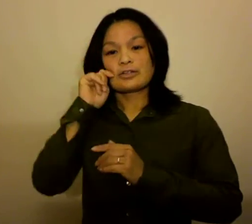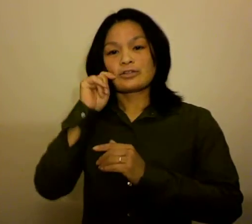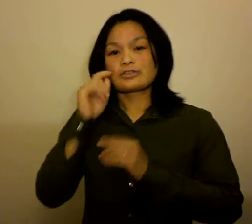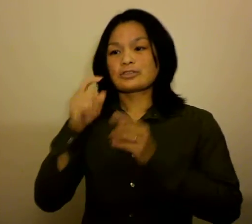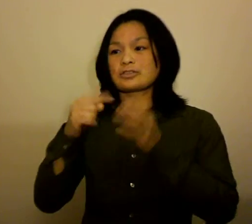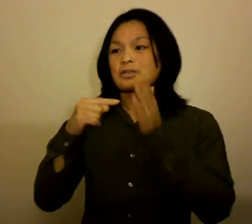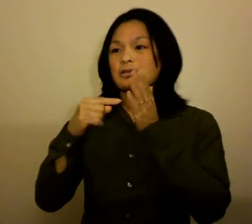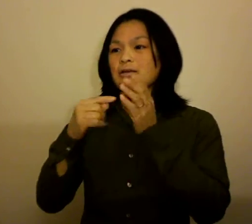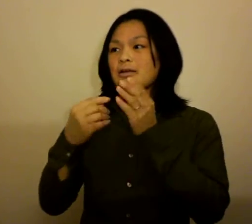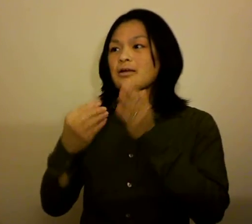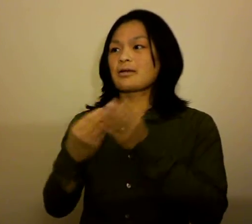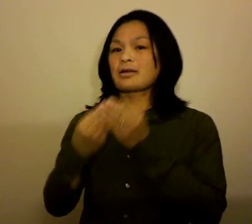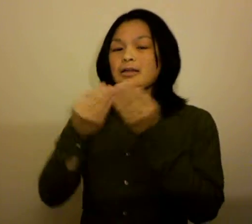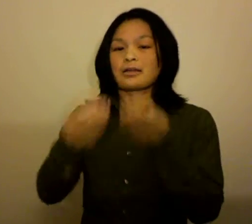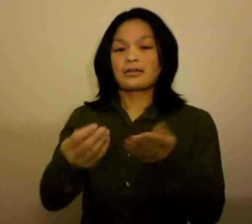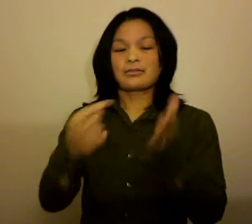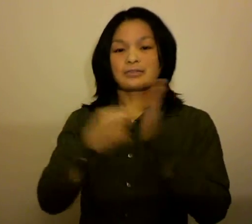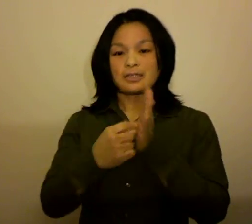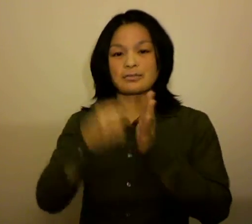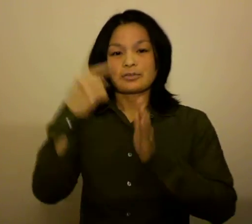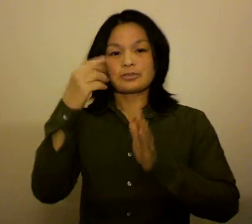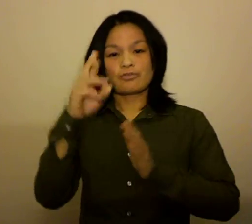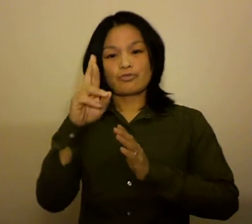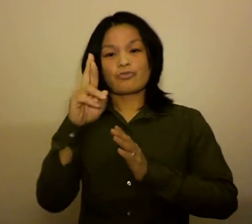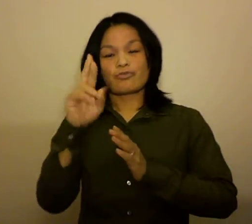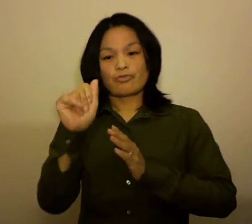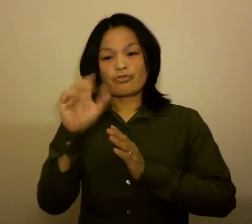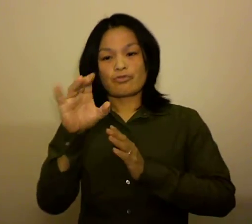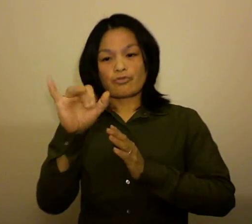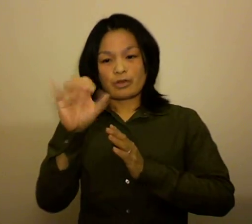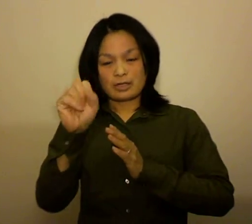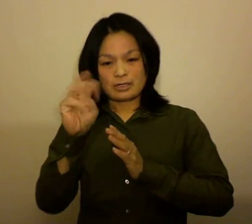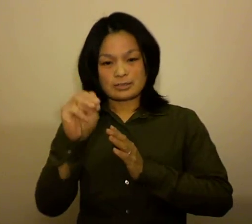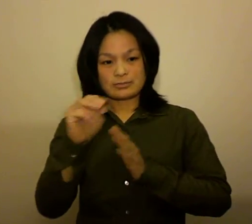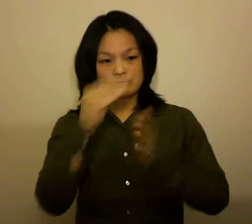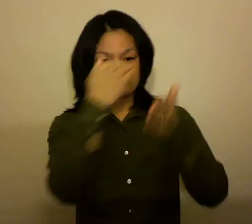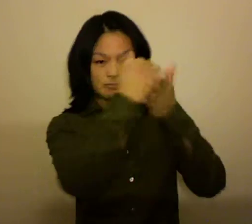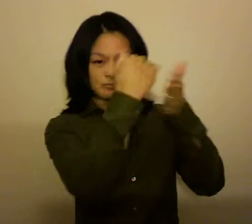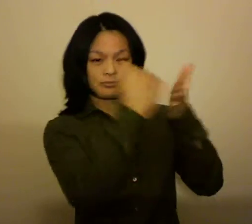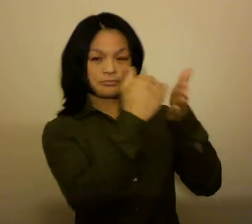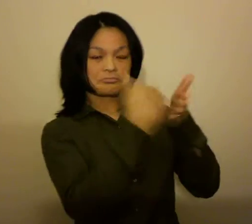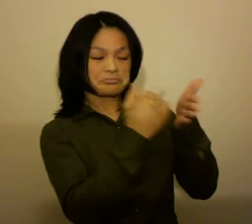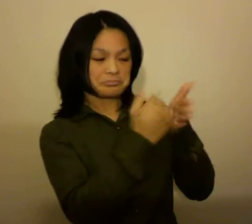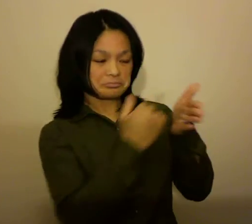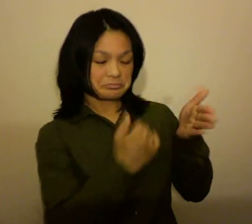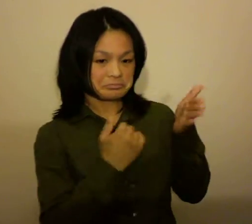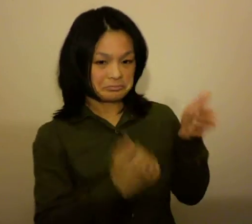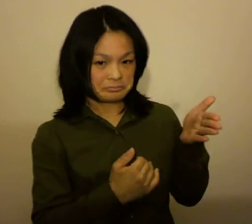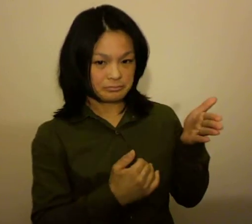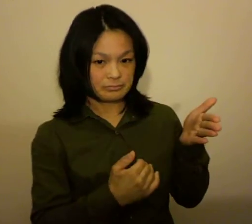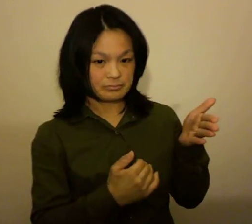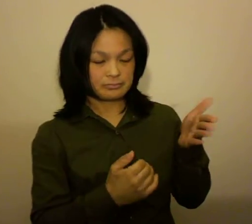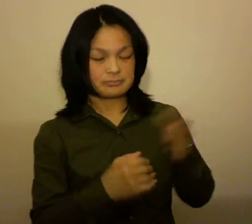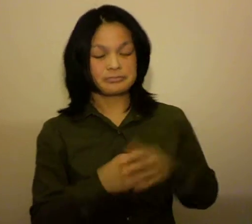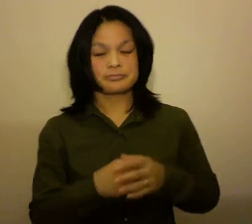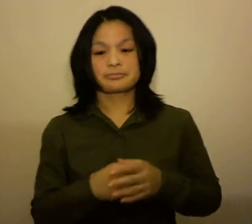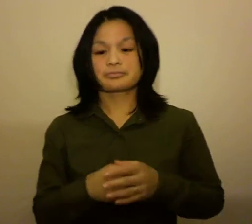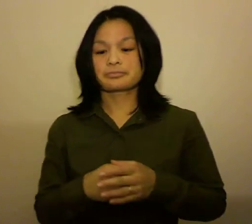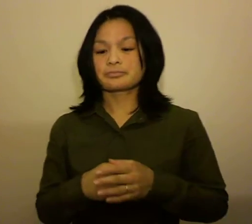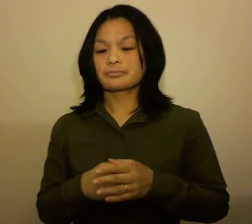in a classroom, or newsprint that you might have set up on an easel stand like a flip chart. Whatever works for you. After